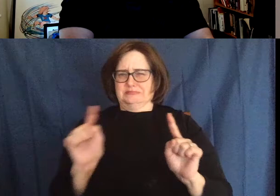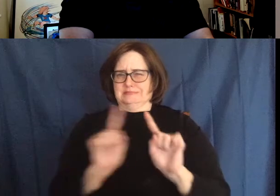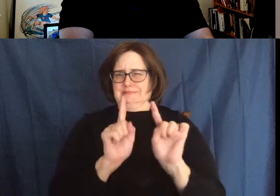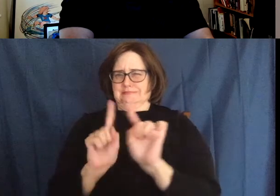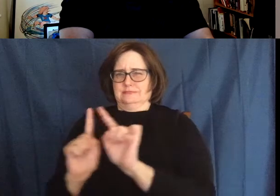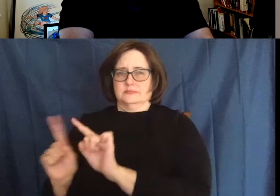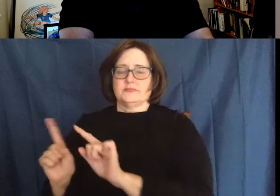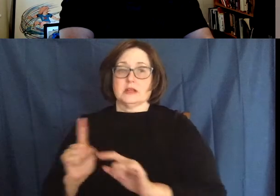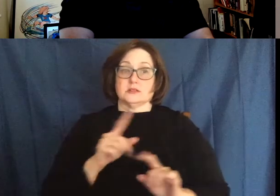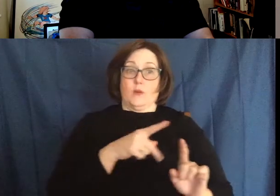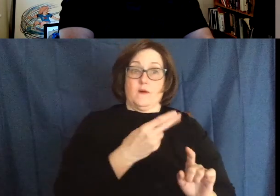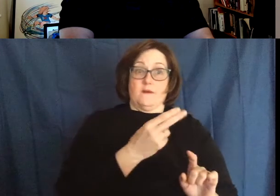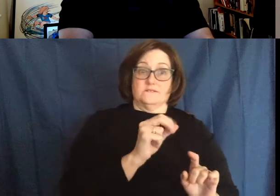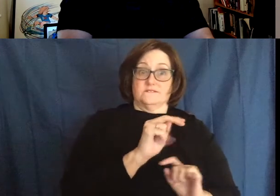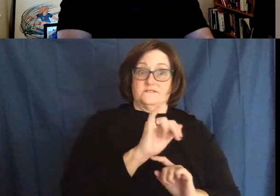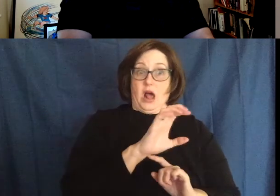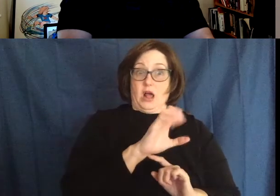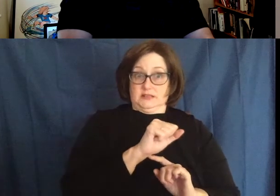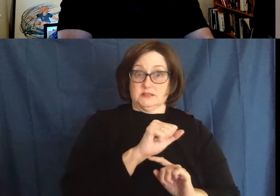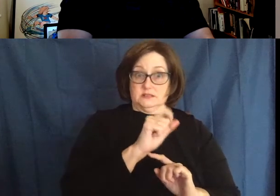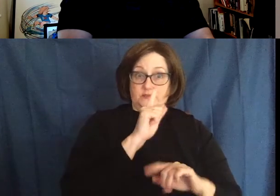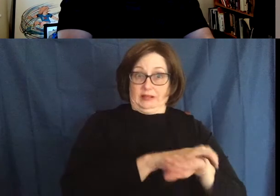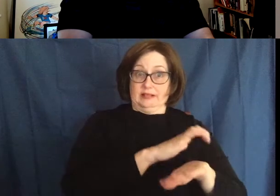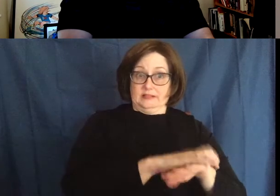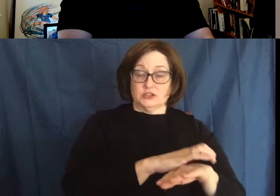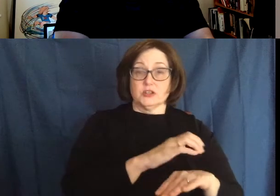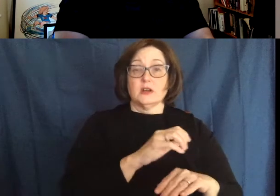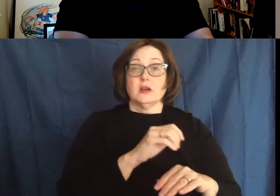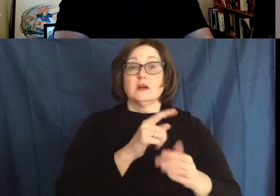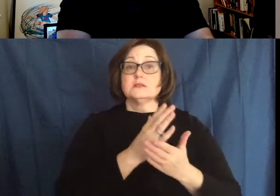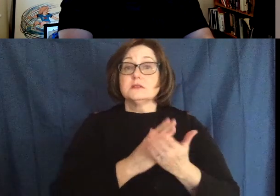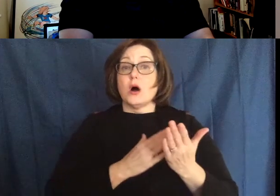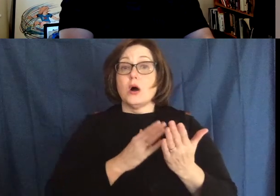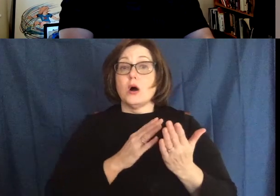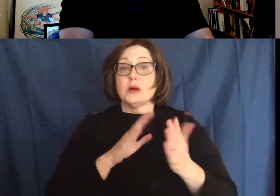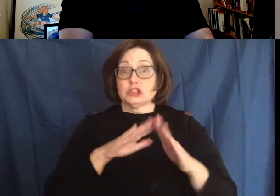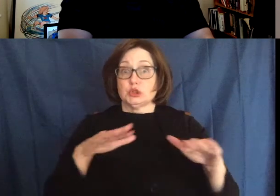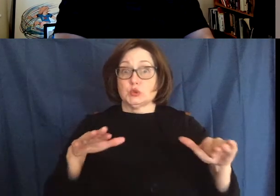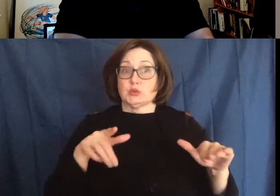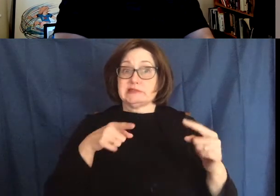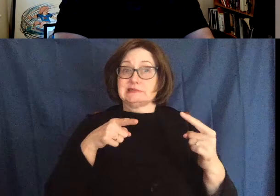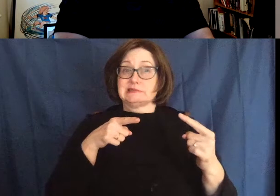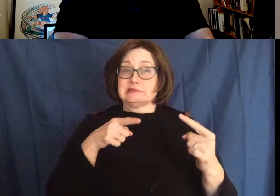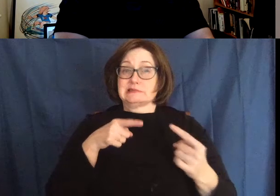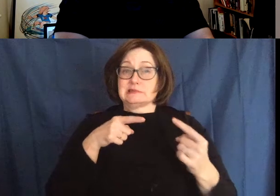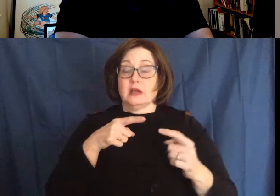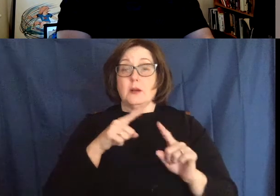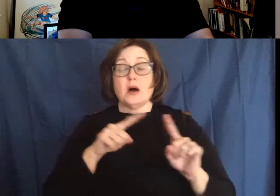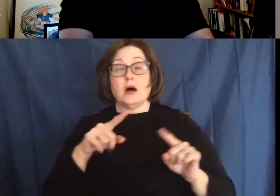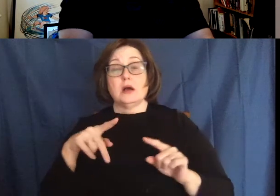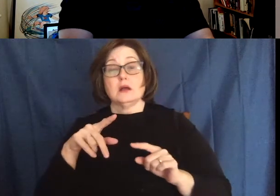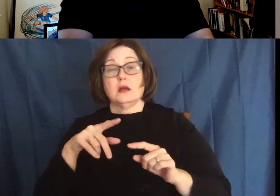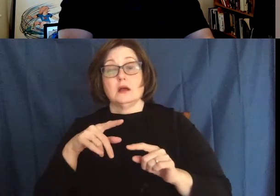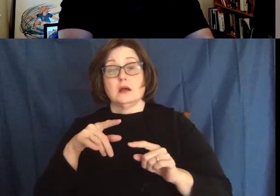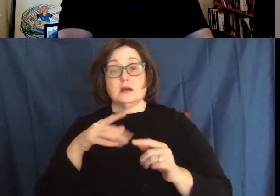shown to be one of those areas that if just children, especially with dyslexia, are strong in their phonics abilities